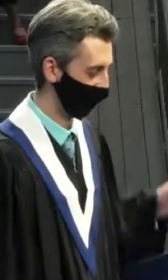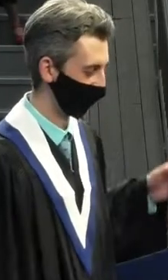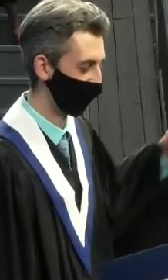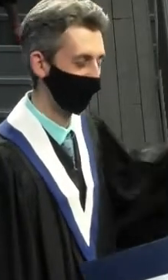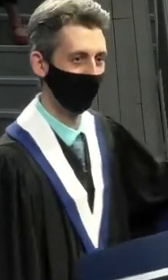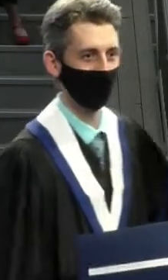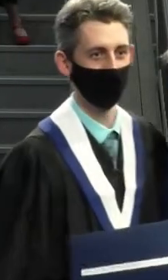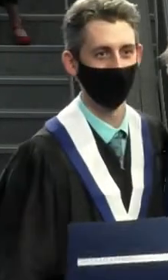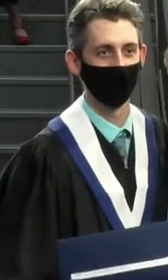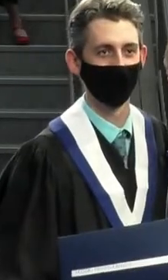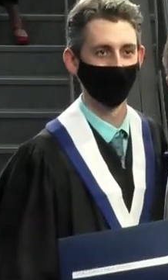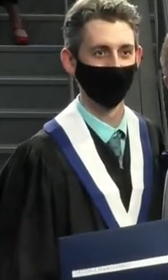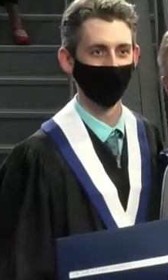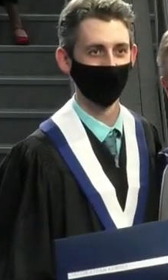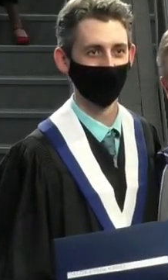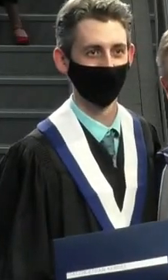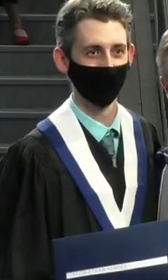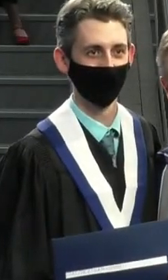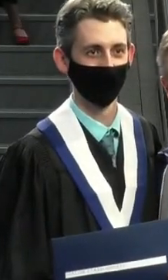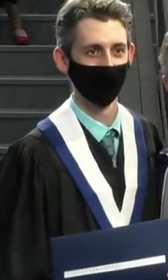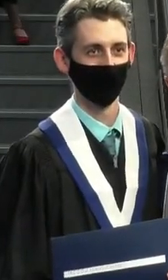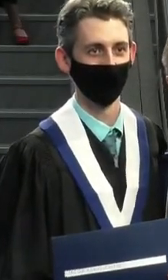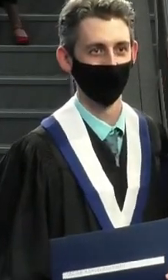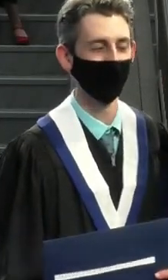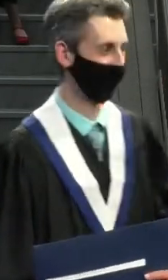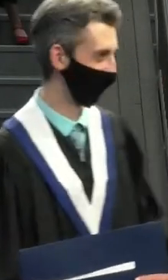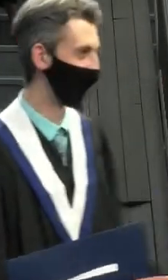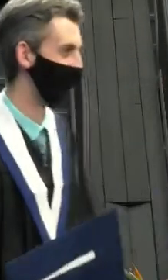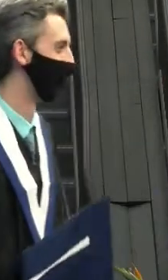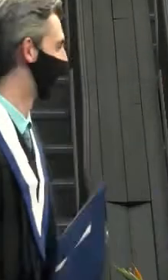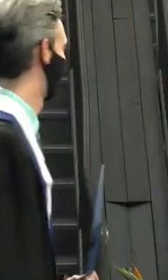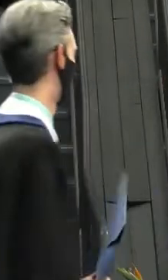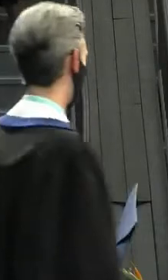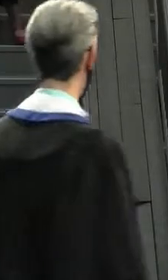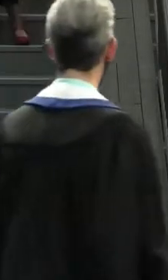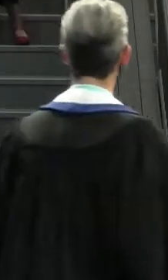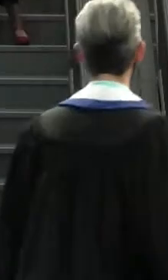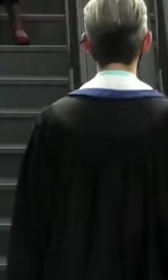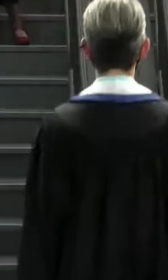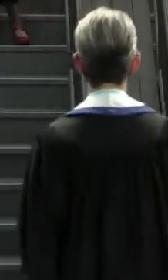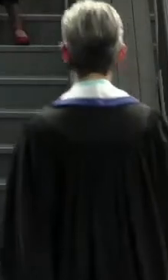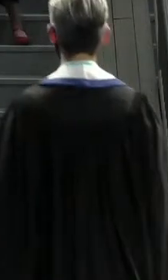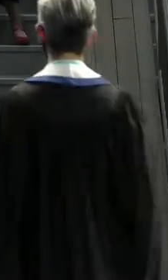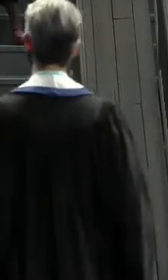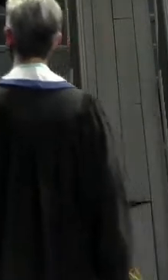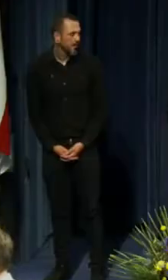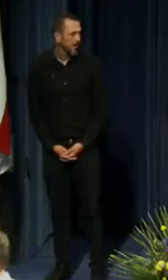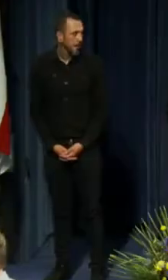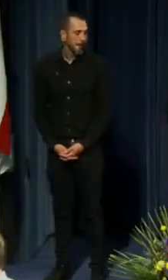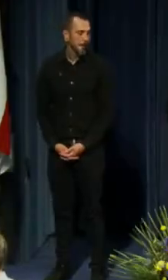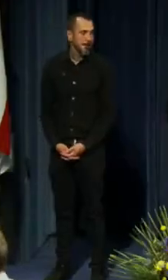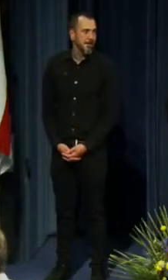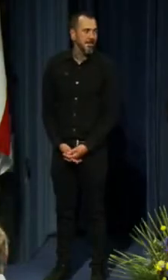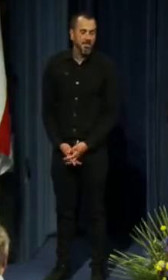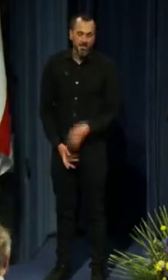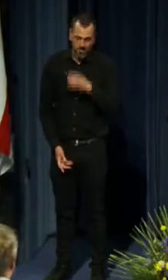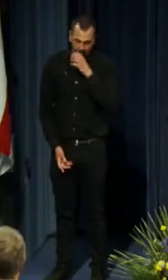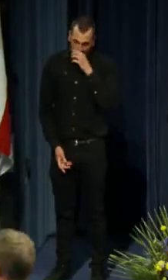the opportunity to participate in the ceremony and present the credential. Christine Mitchell joins us now to